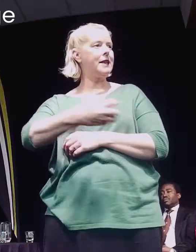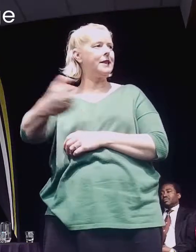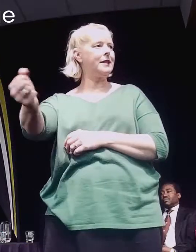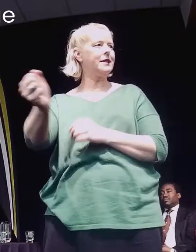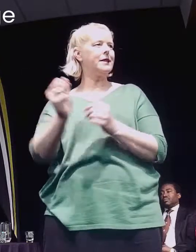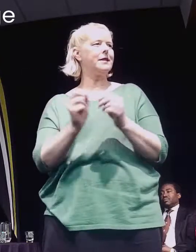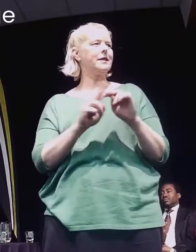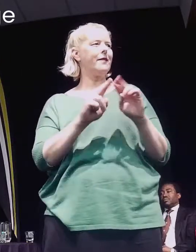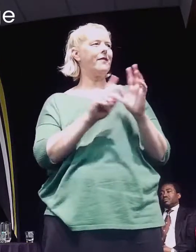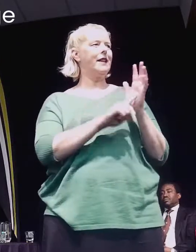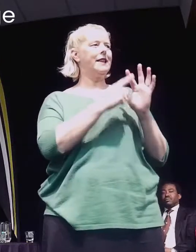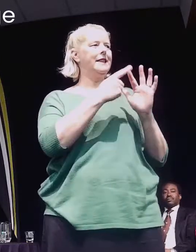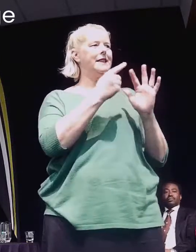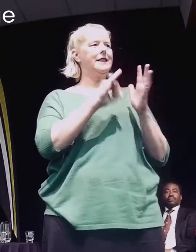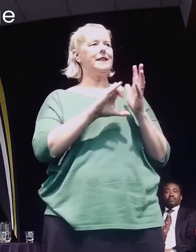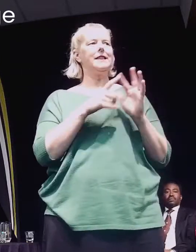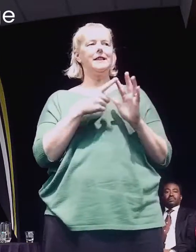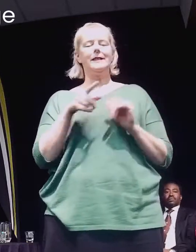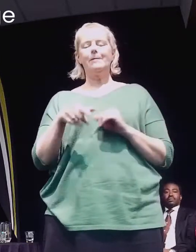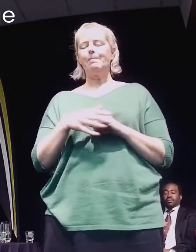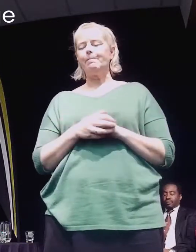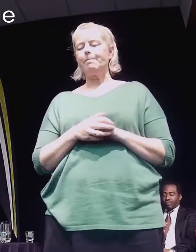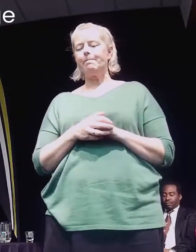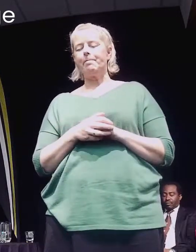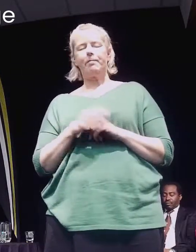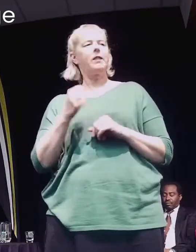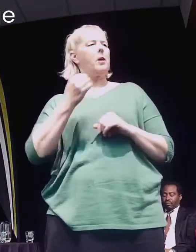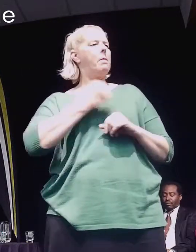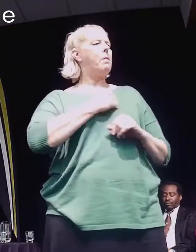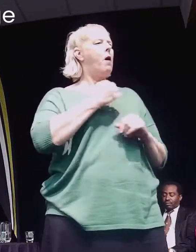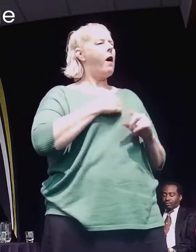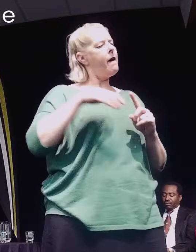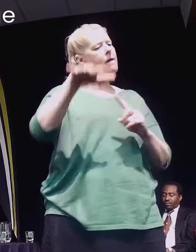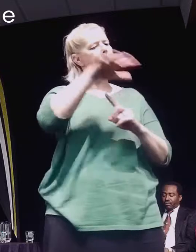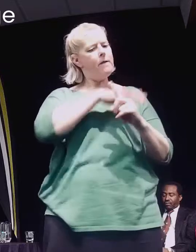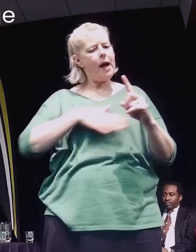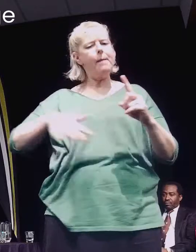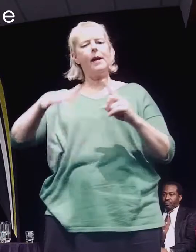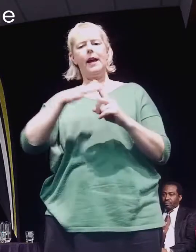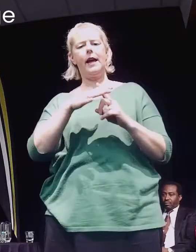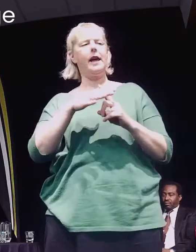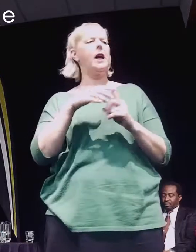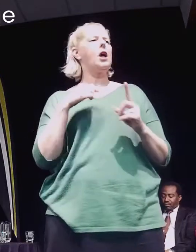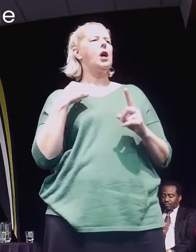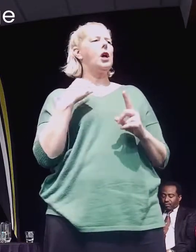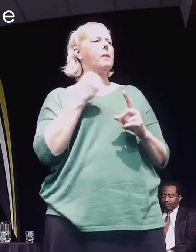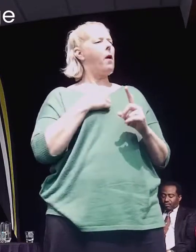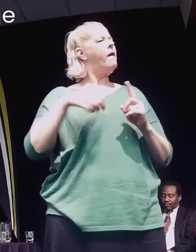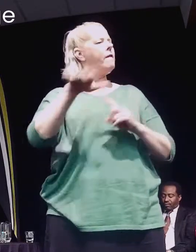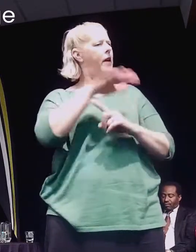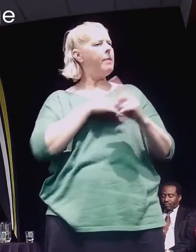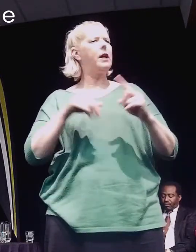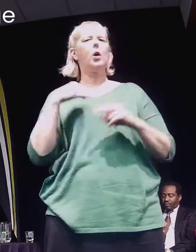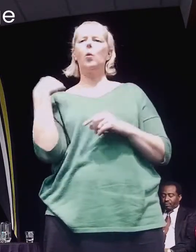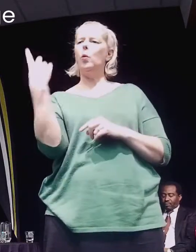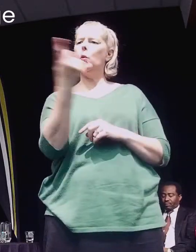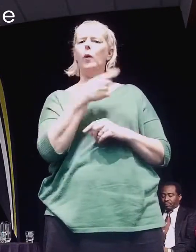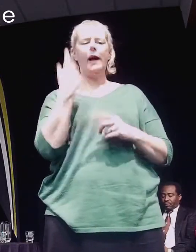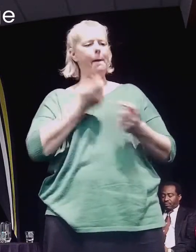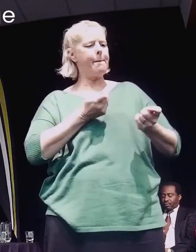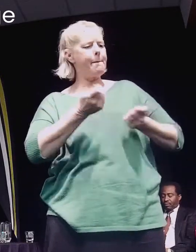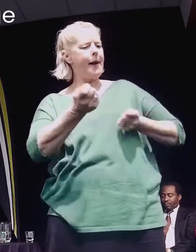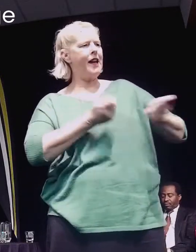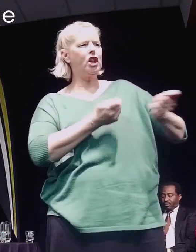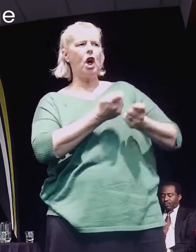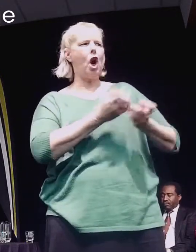effluent on land. You know, my family manage huge amounts of effluent upon land, and the way we do it